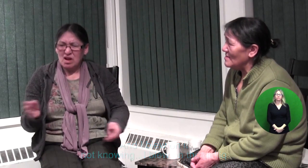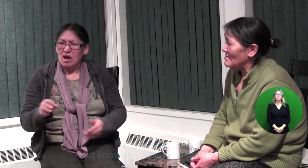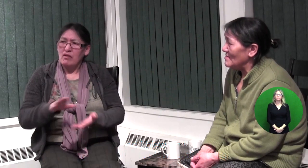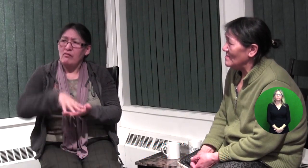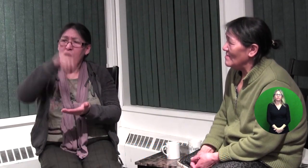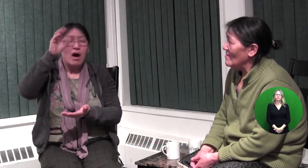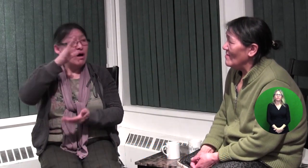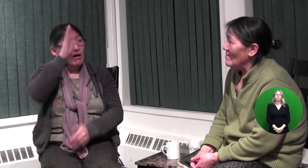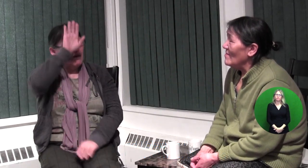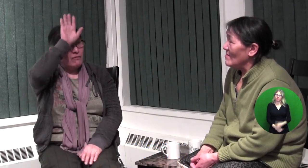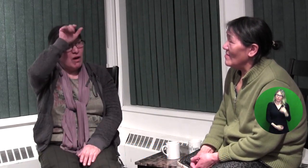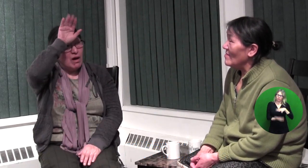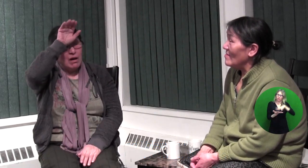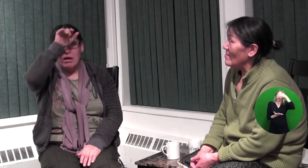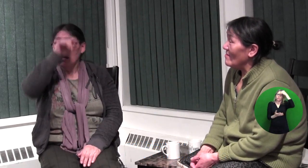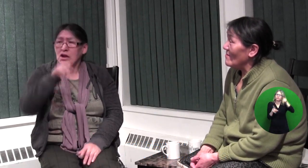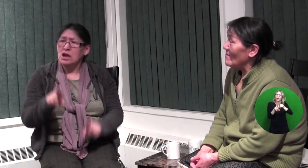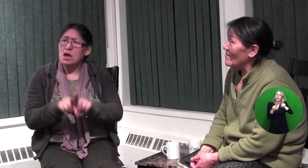young.